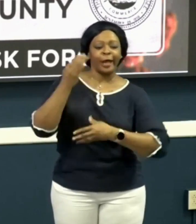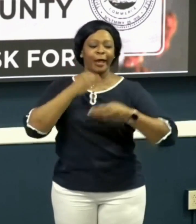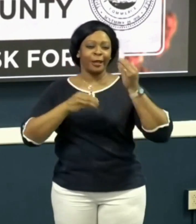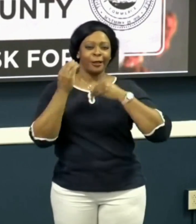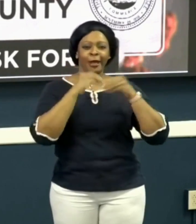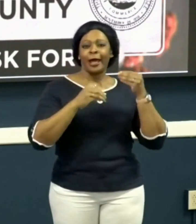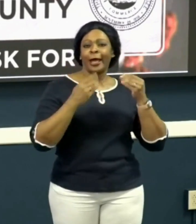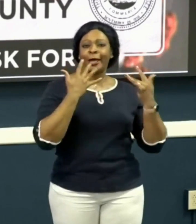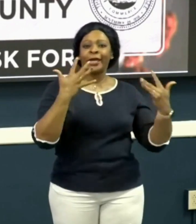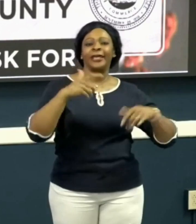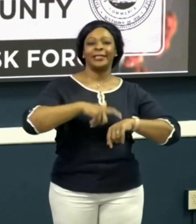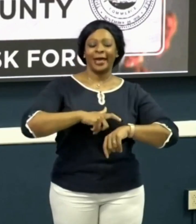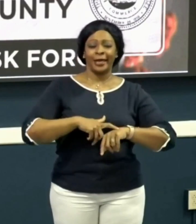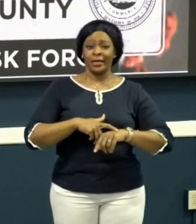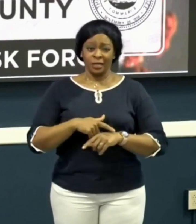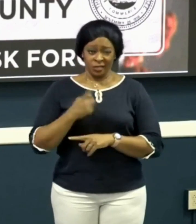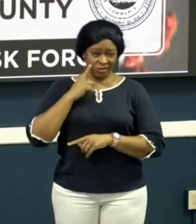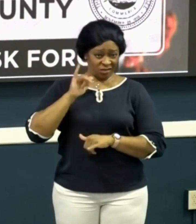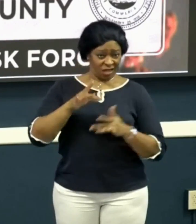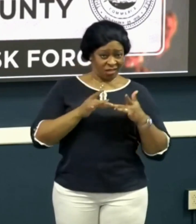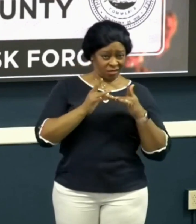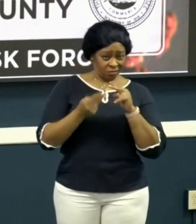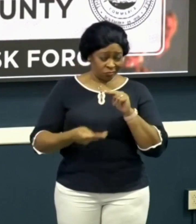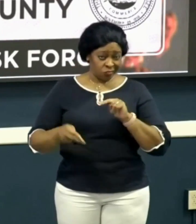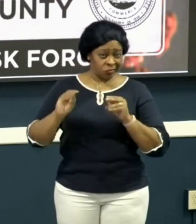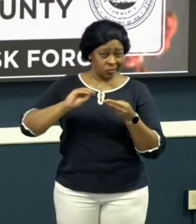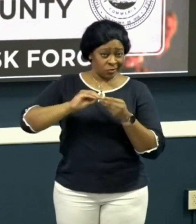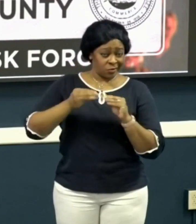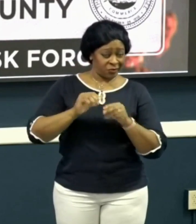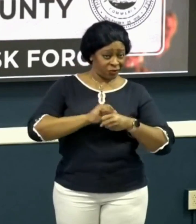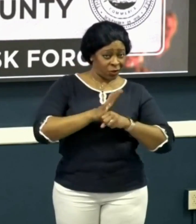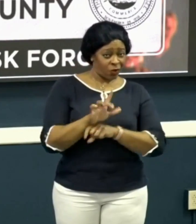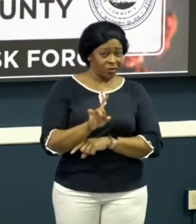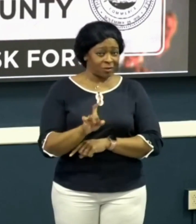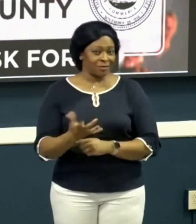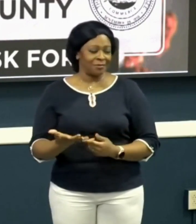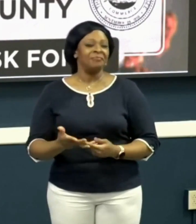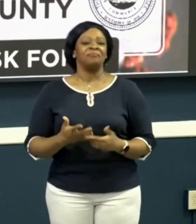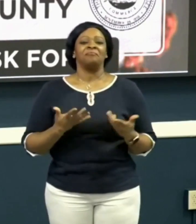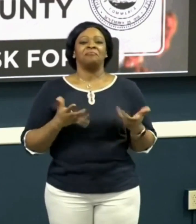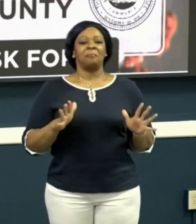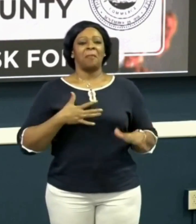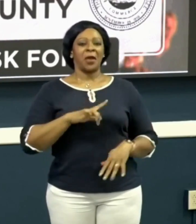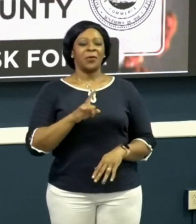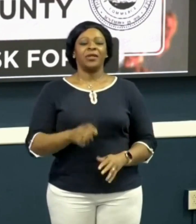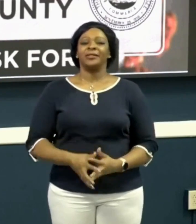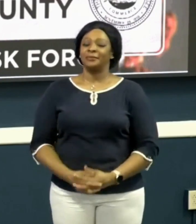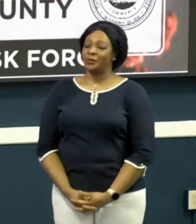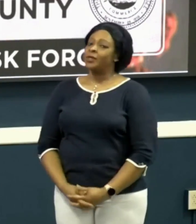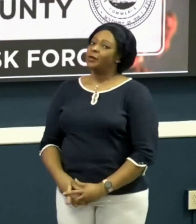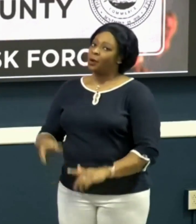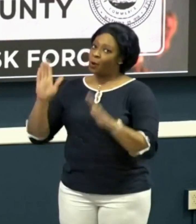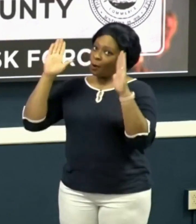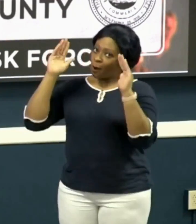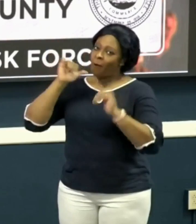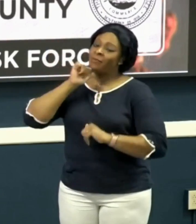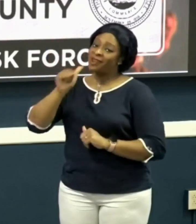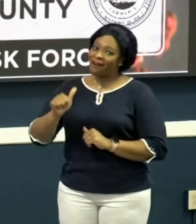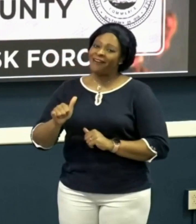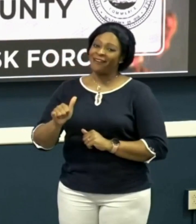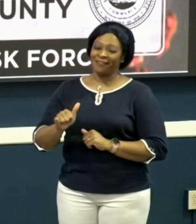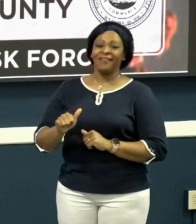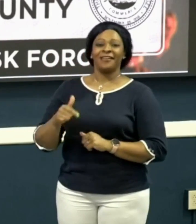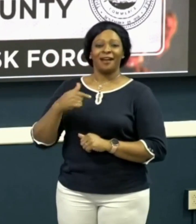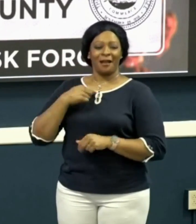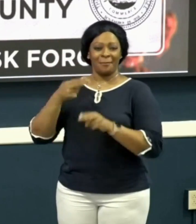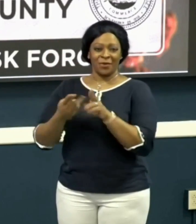time? And do you think that could lead to an increase in COVID numbers? That's it. Well, we certainly hope not. Like